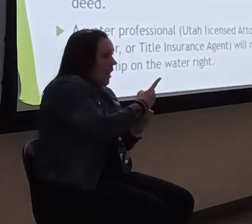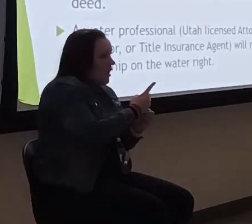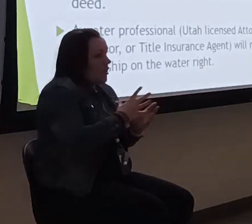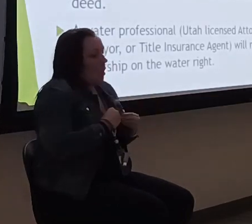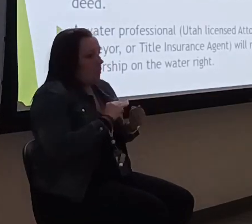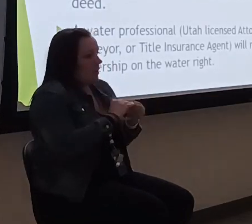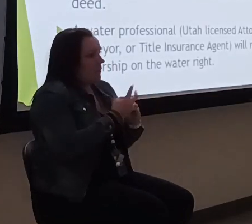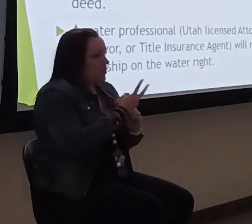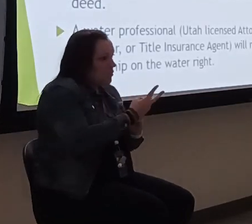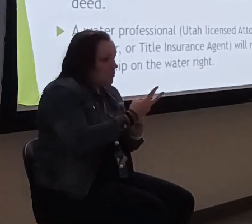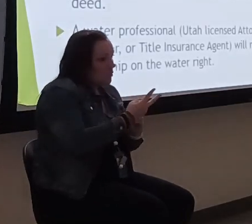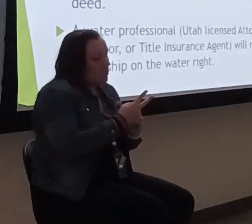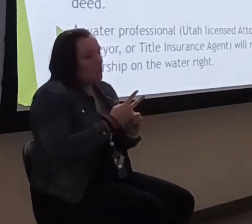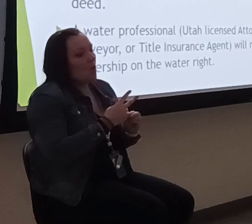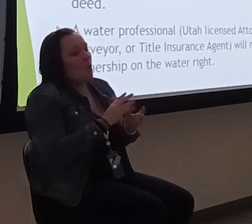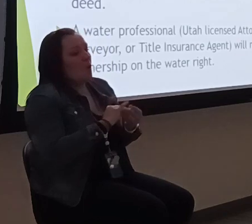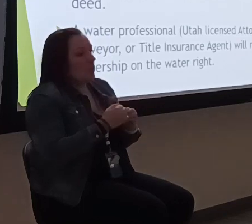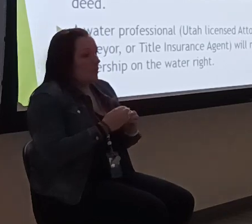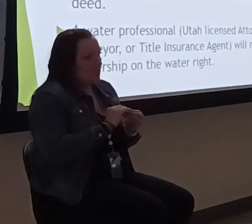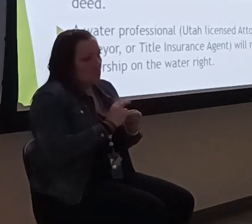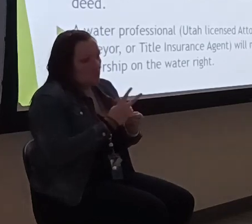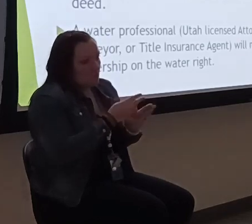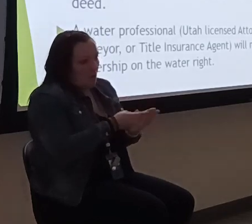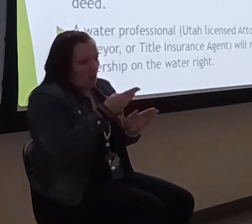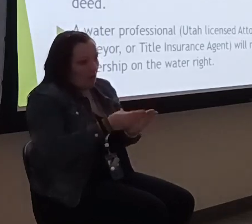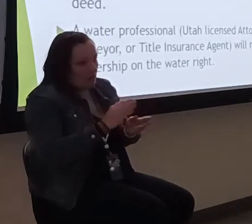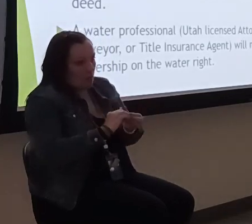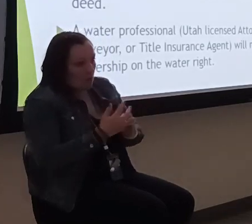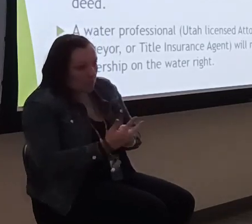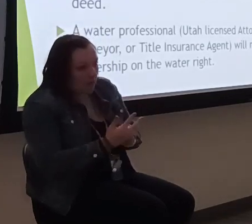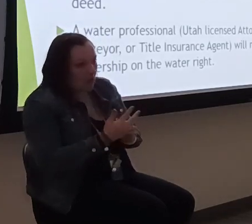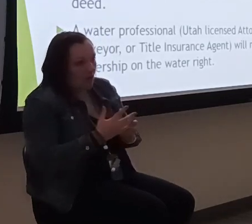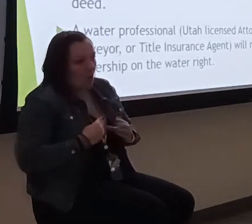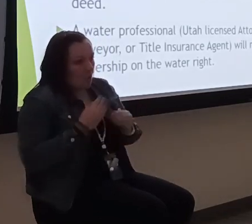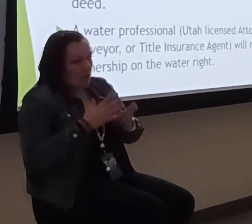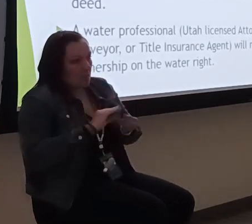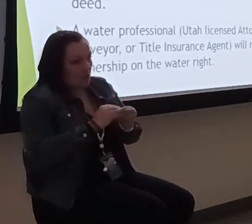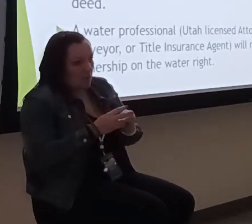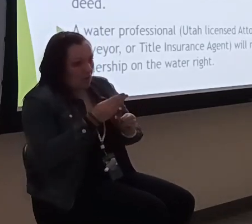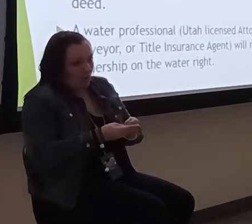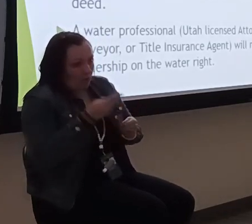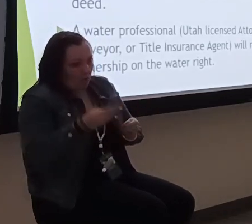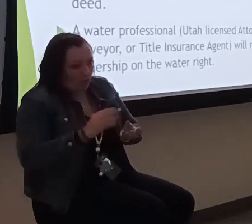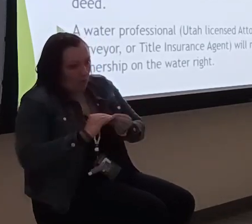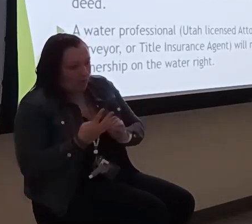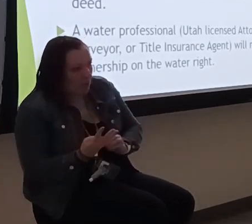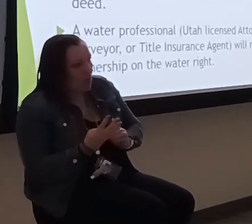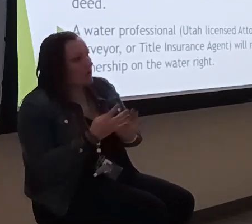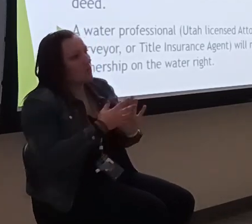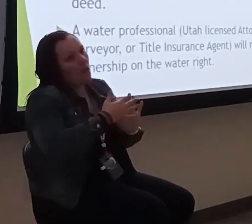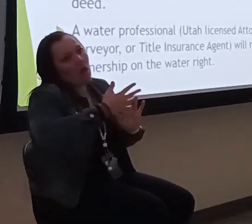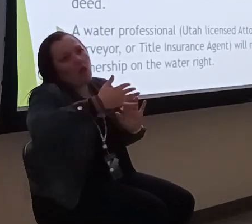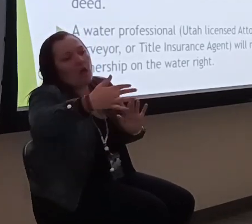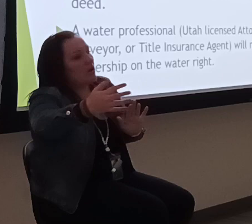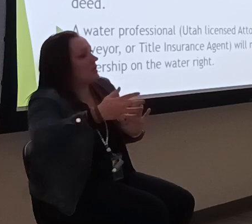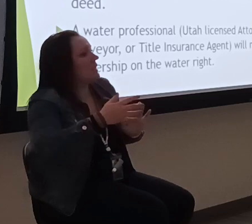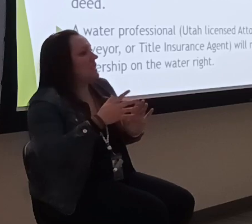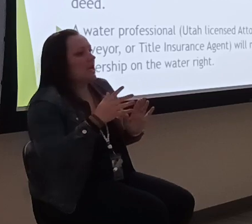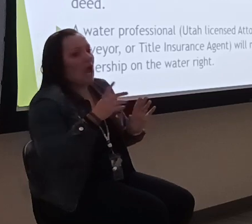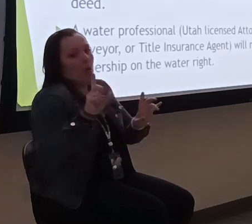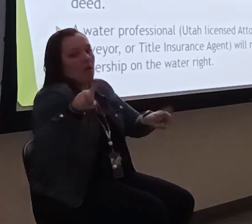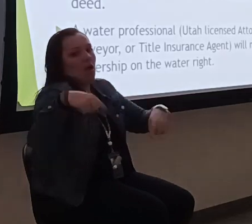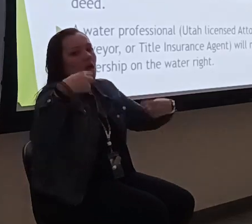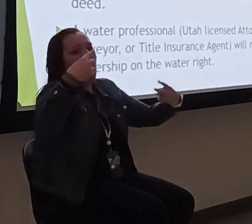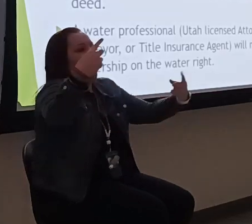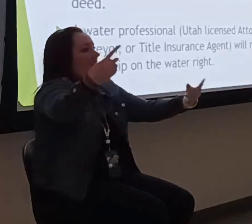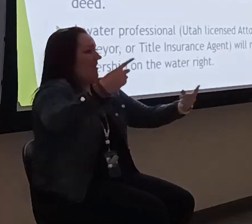owner number 2 to owner number 3, all the way until it gets to, it could go all the way to owner 100, who knows? It's been a long time